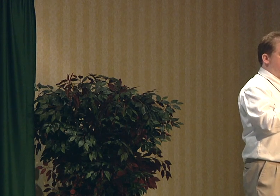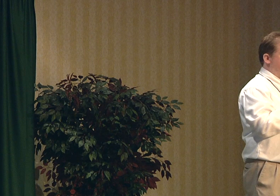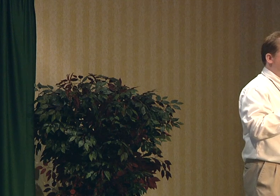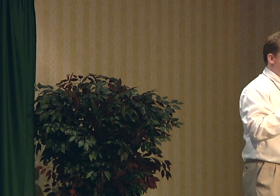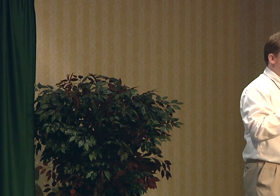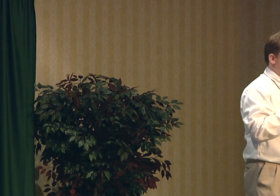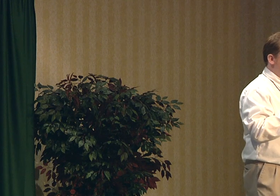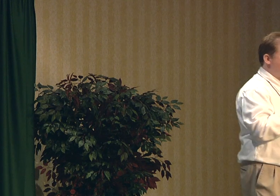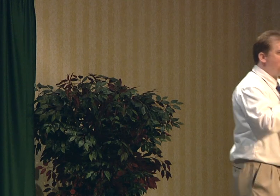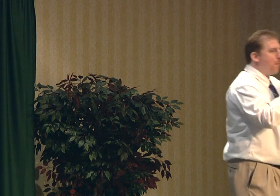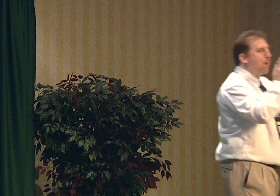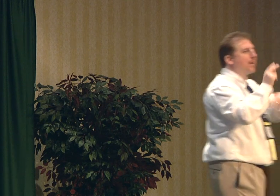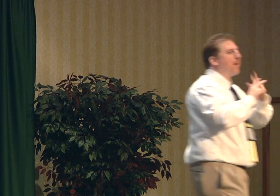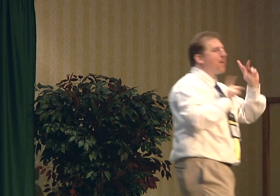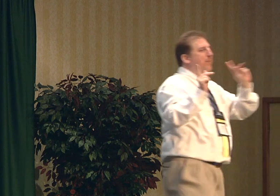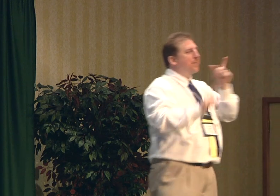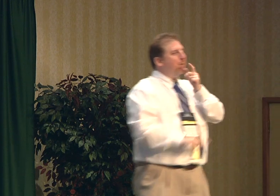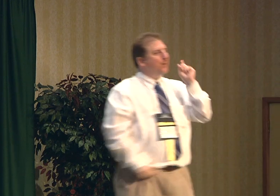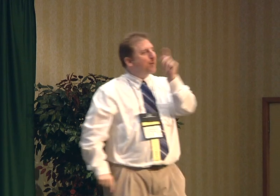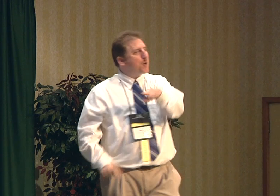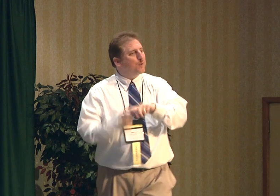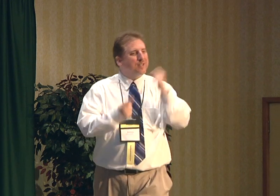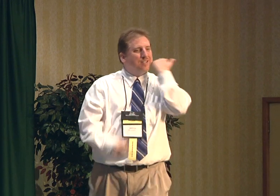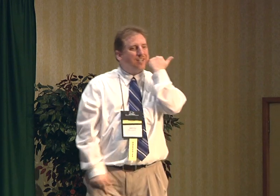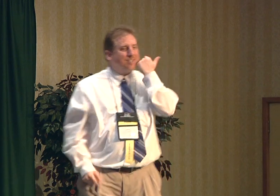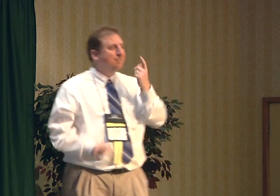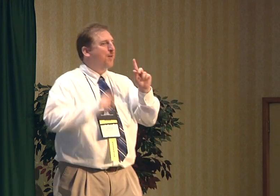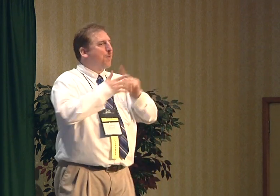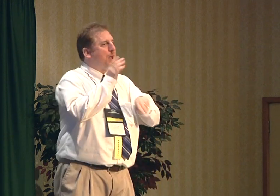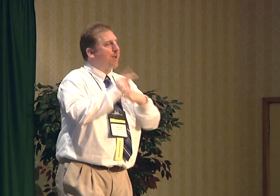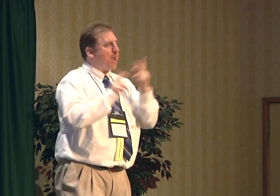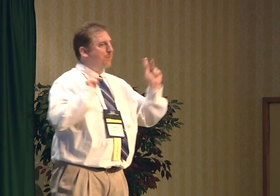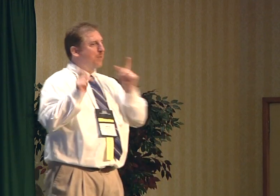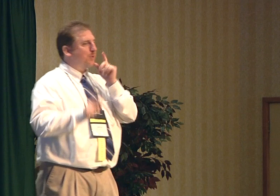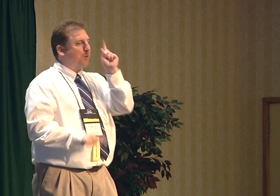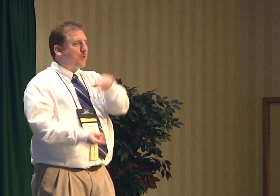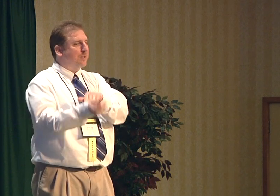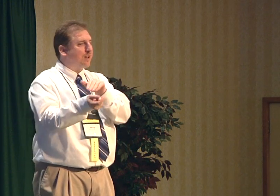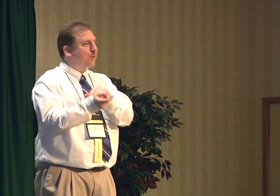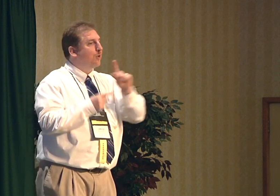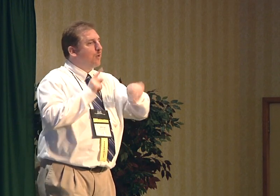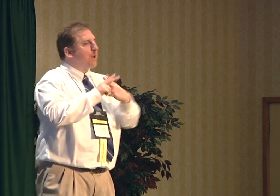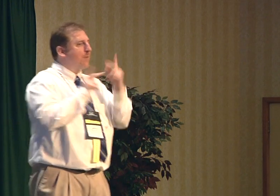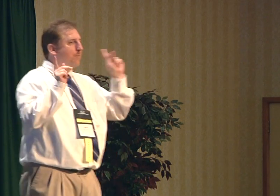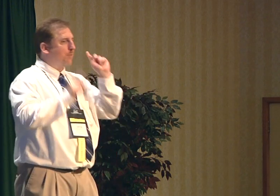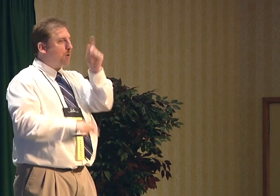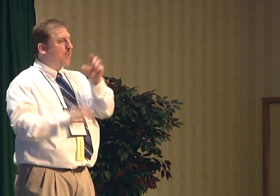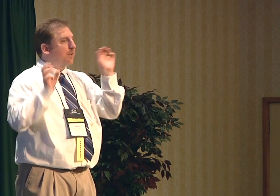been specifically trained for that setting. But what about the people who go to the dentist, or the people who are going to the doctor's